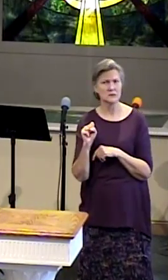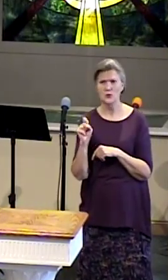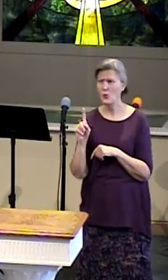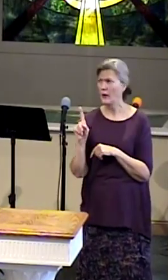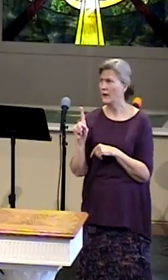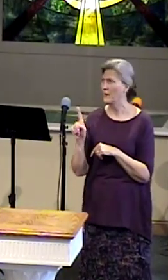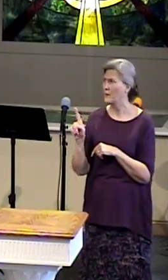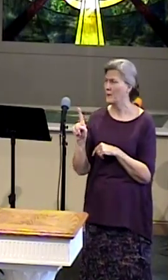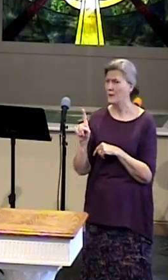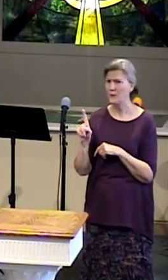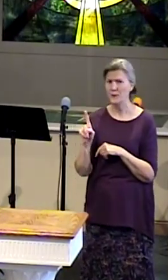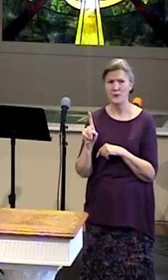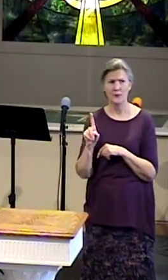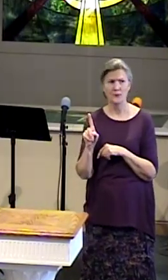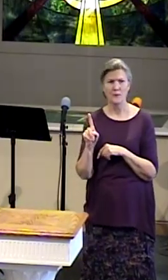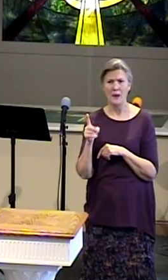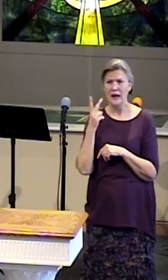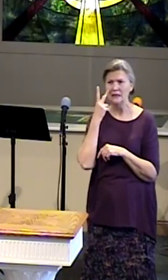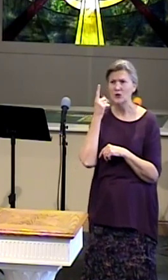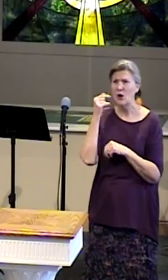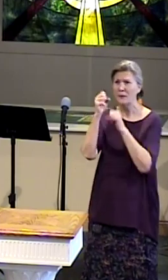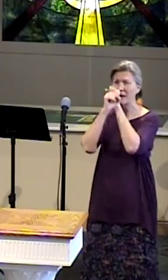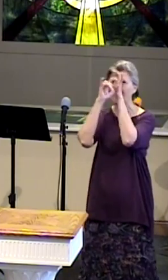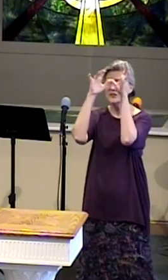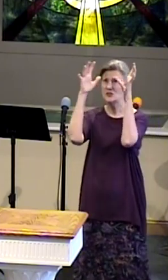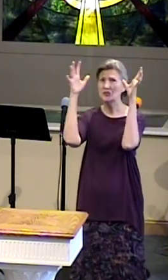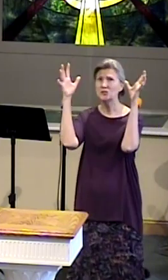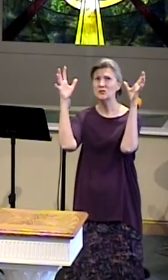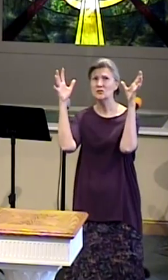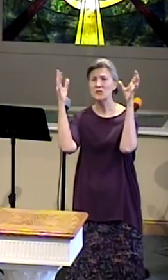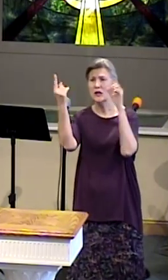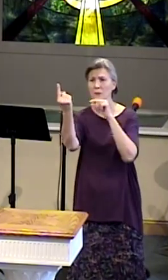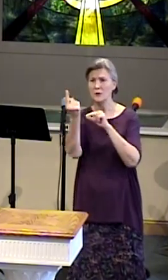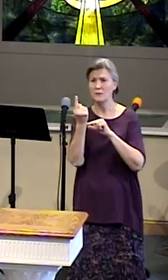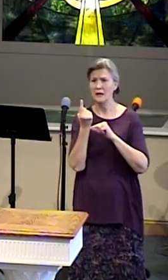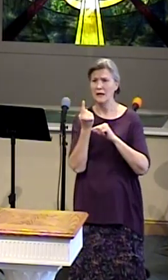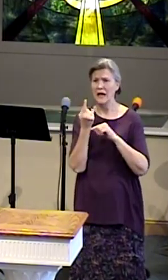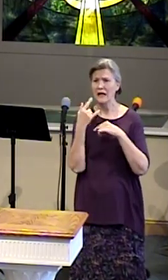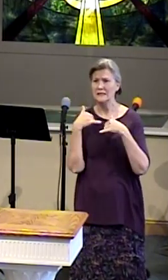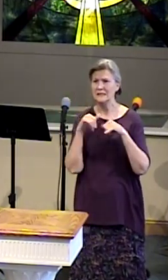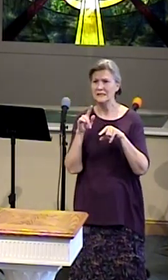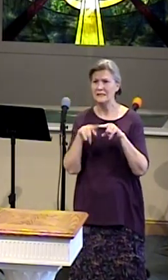is he? Because I saw him in a vision come to me, and I still can't